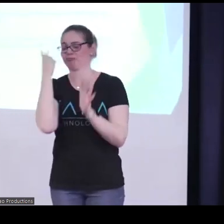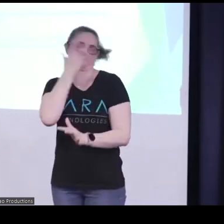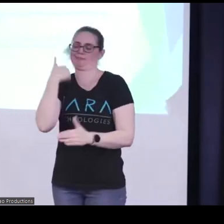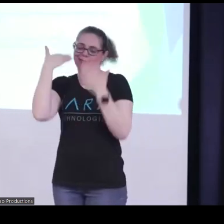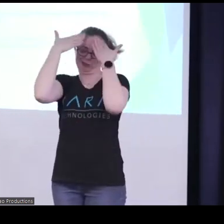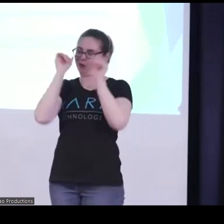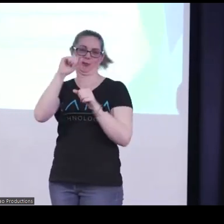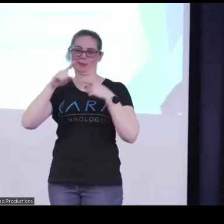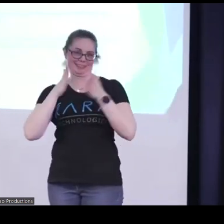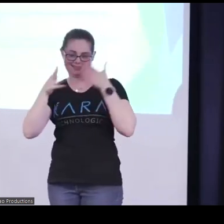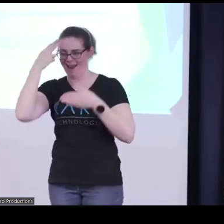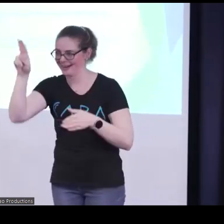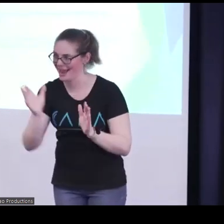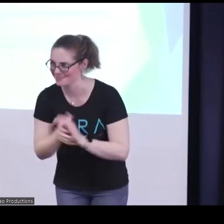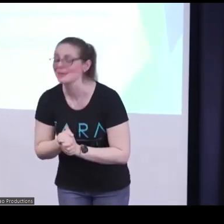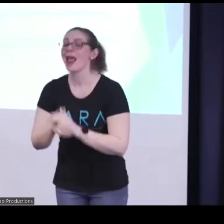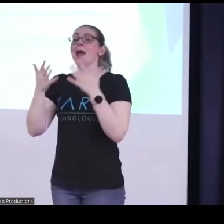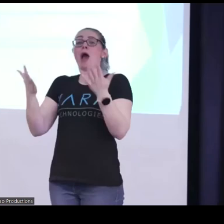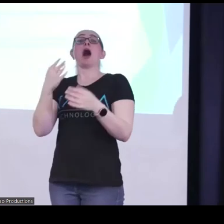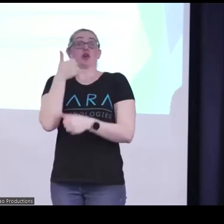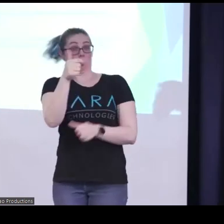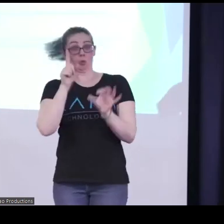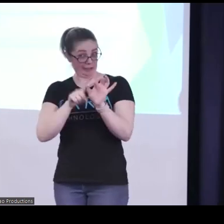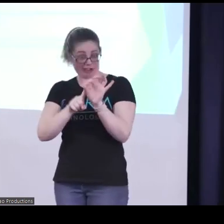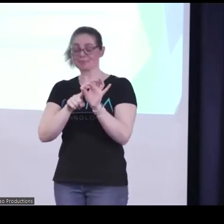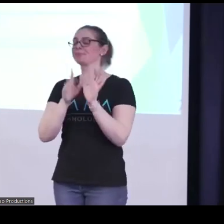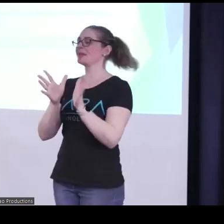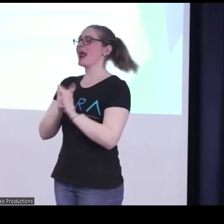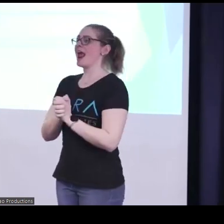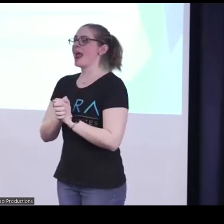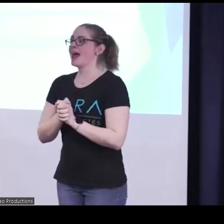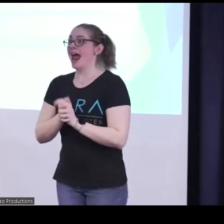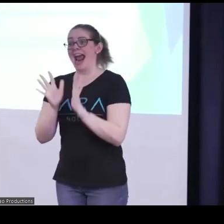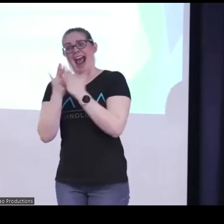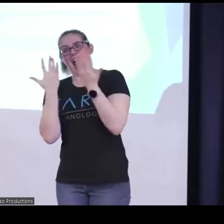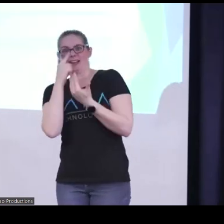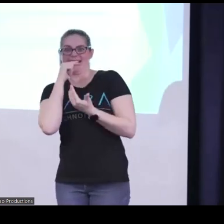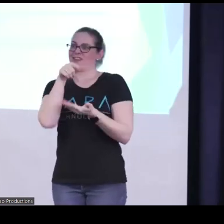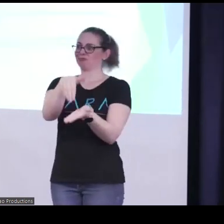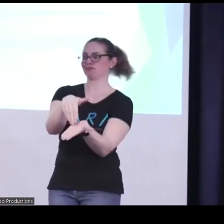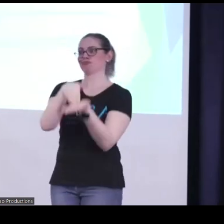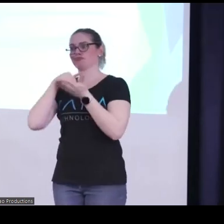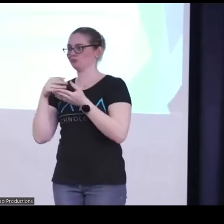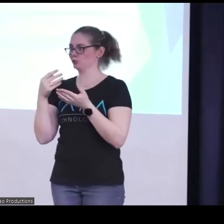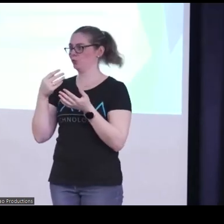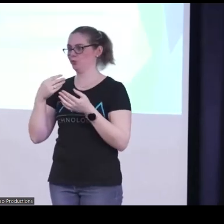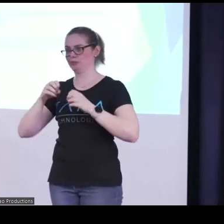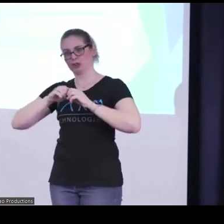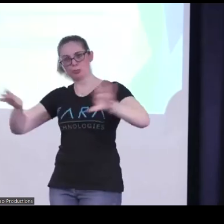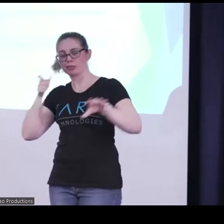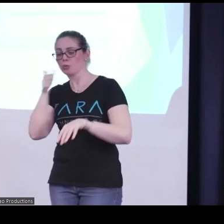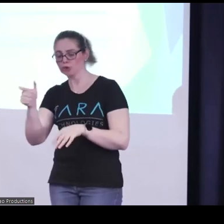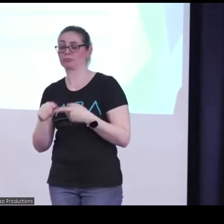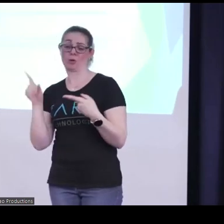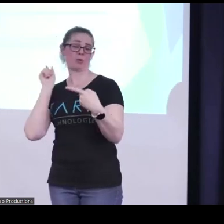Thank you so much, Danielle. I have not met you, so I'm not familiar with your sign name, but that is a great question.